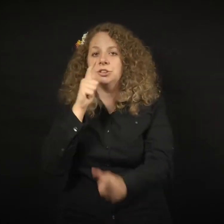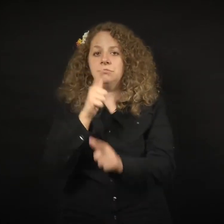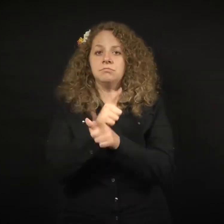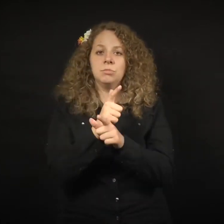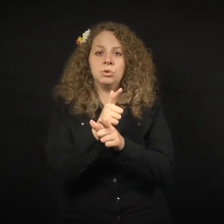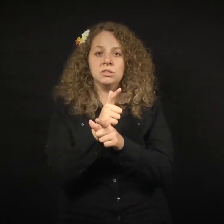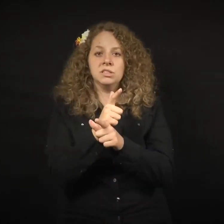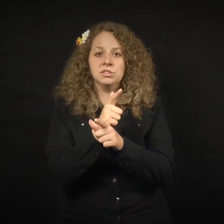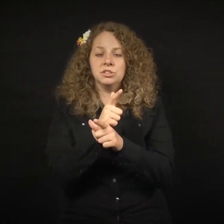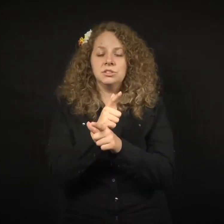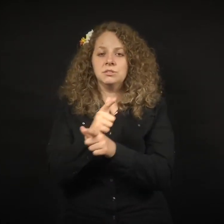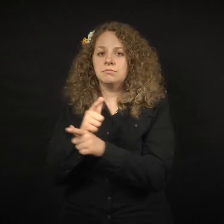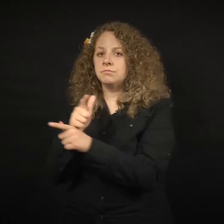Sister or sisters.